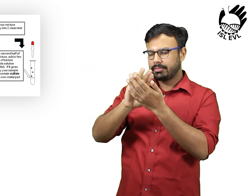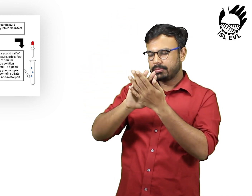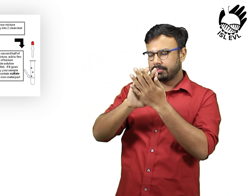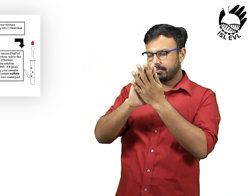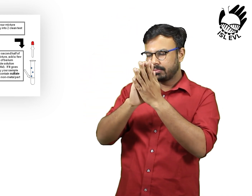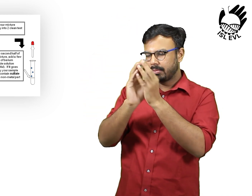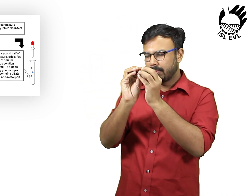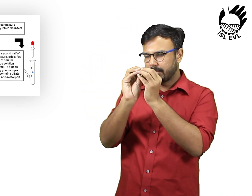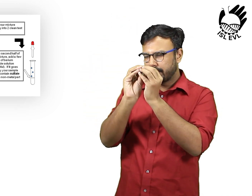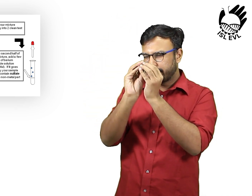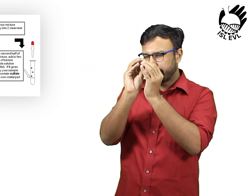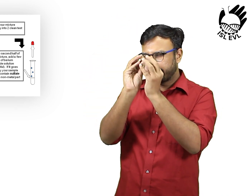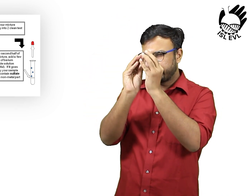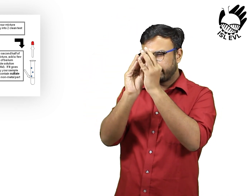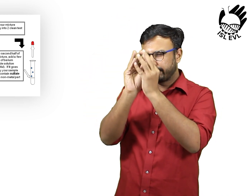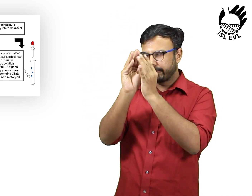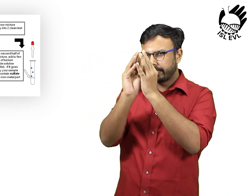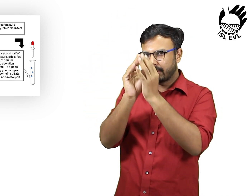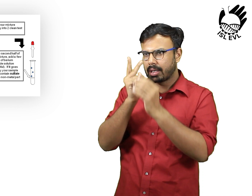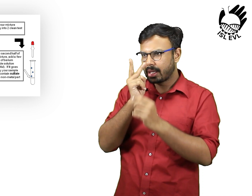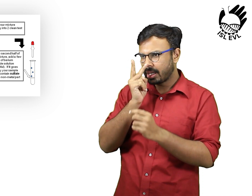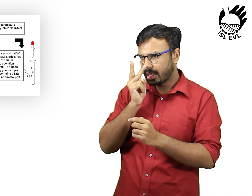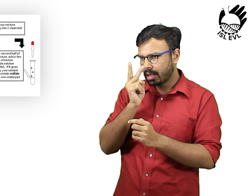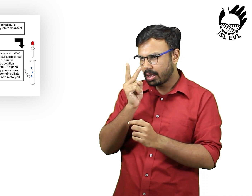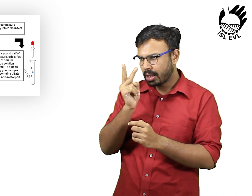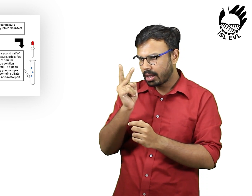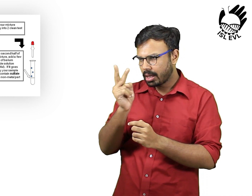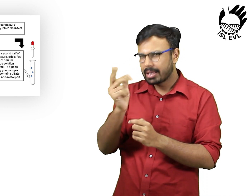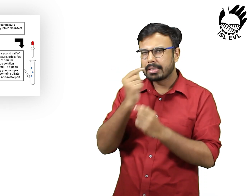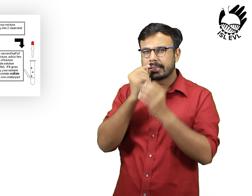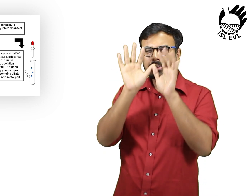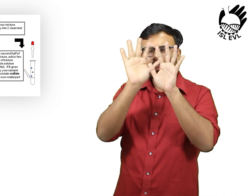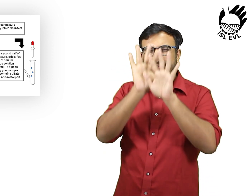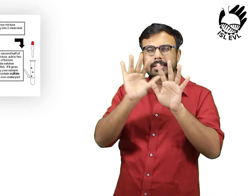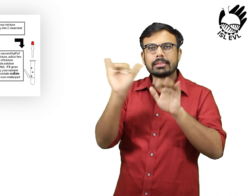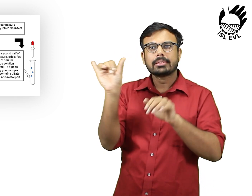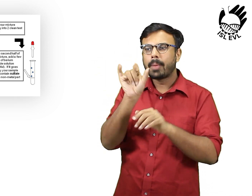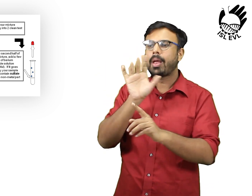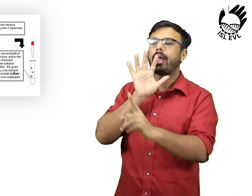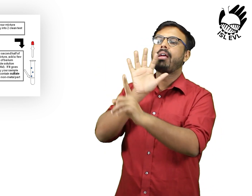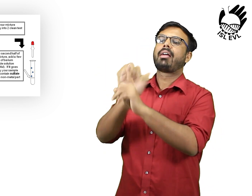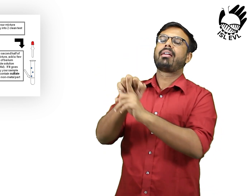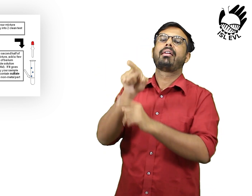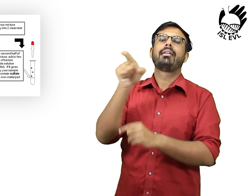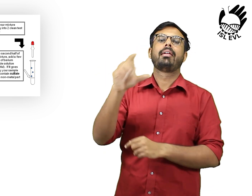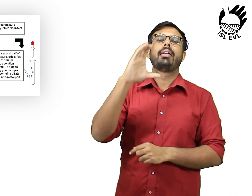If your solution goes cloudy, the sample must contain chloride as a non-metal part.